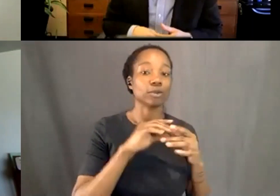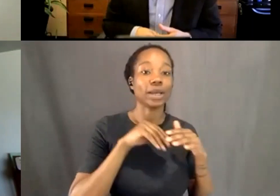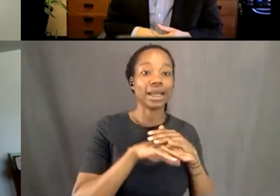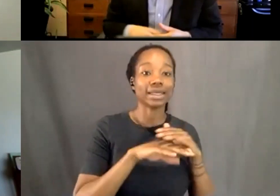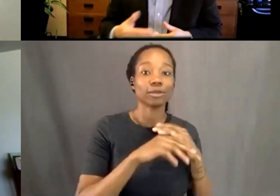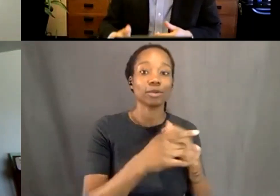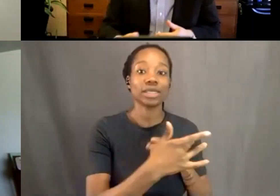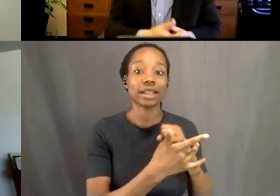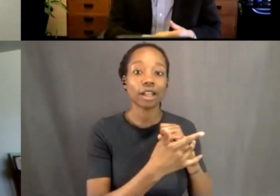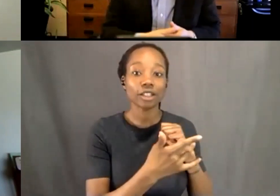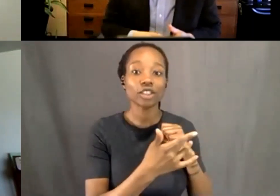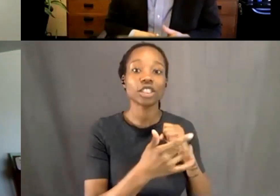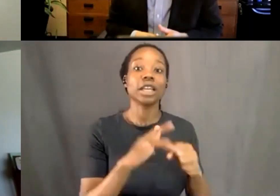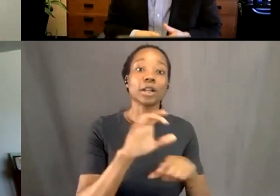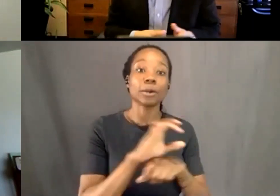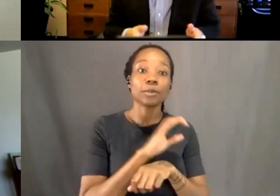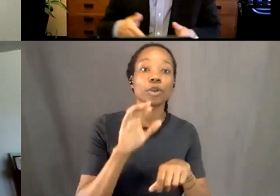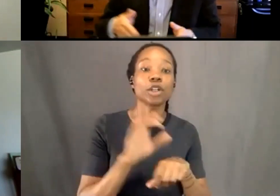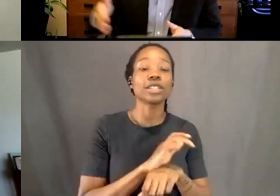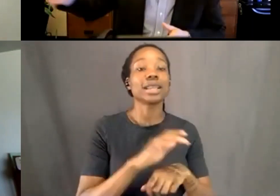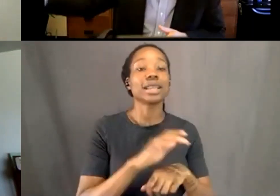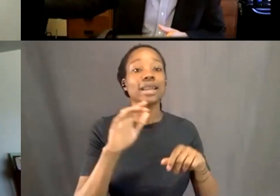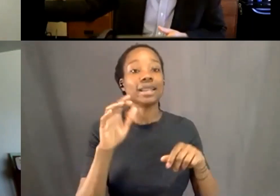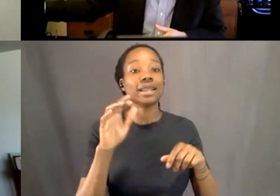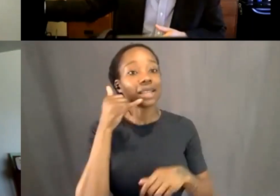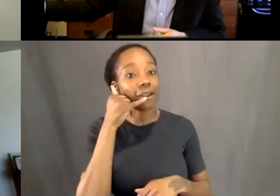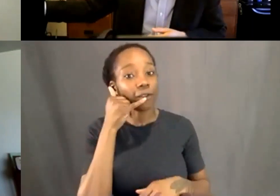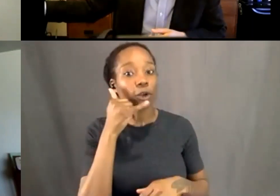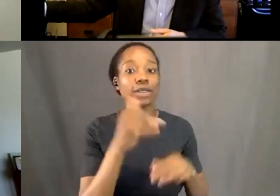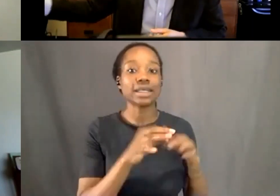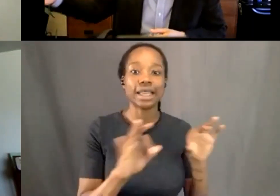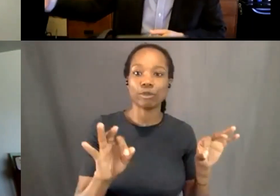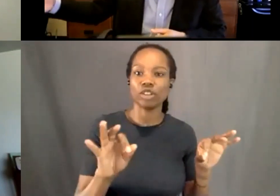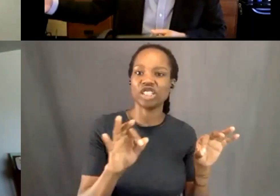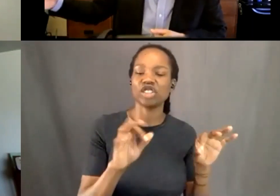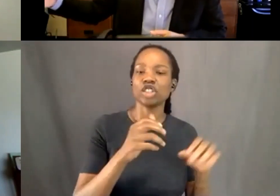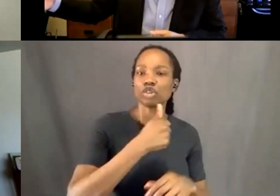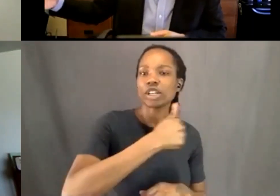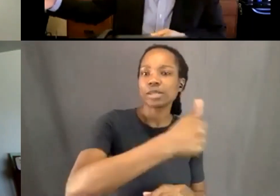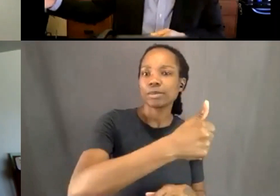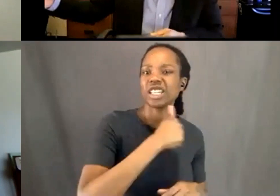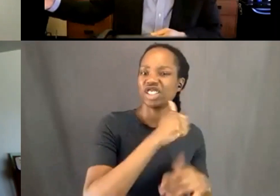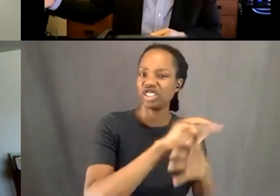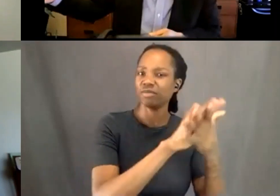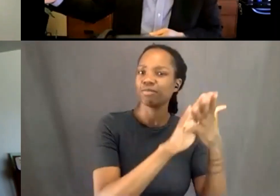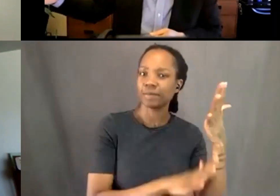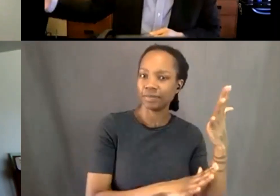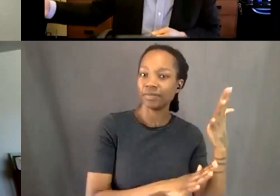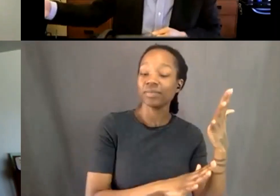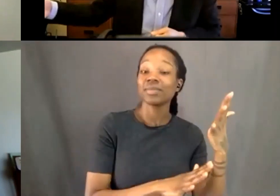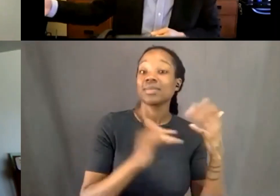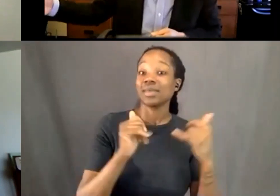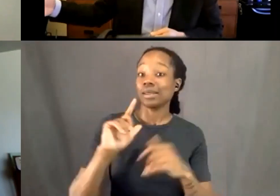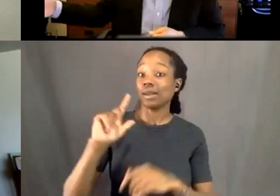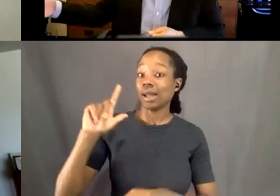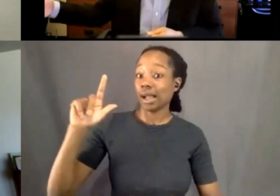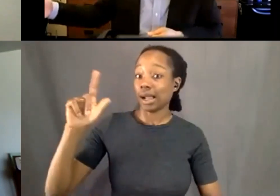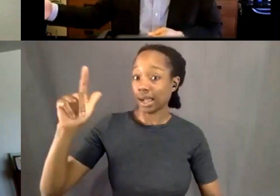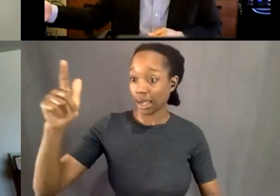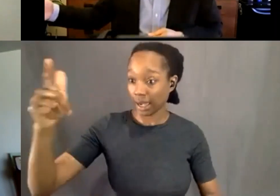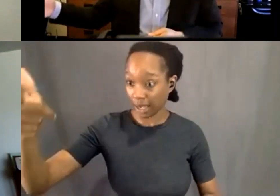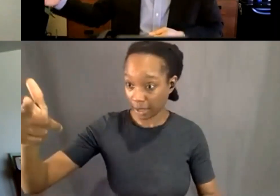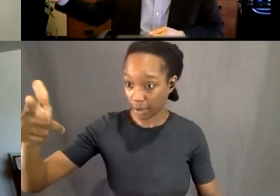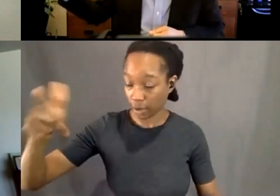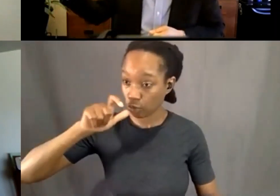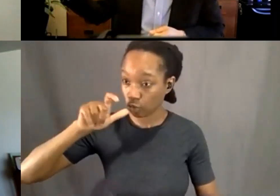telephones and language and transportation and all of that. When we get to later stages, though, we're going to have to look at how we deliver the